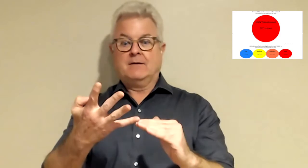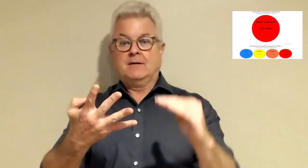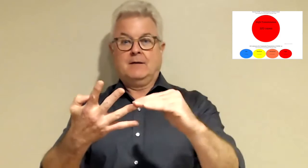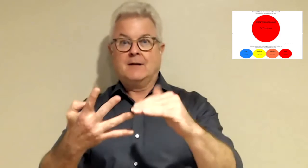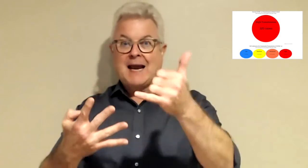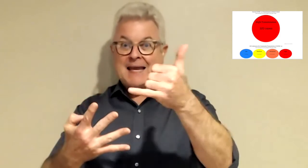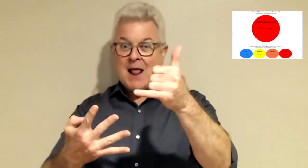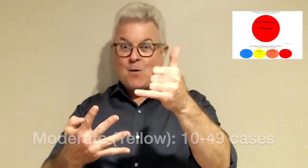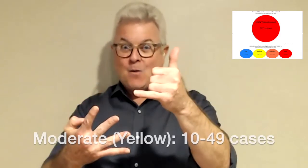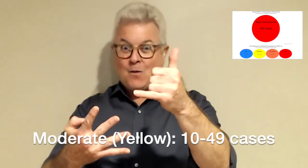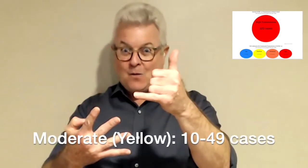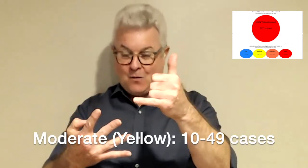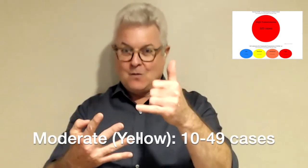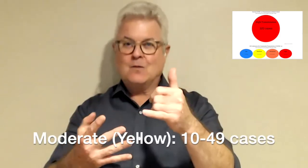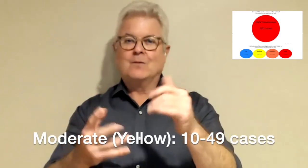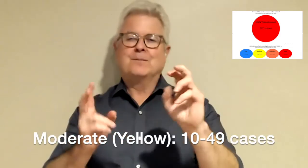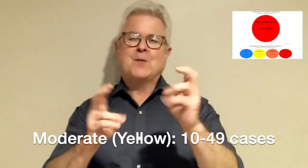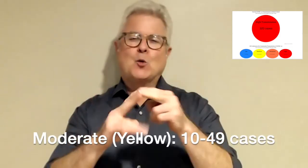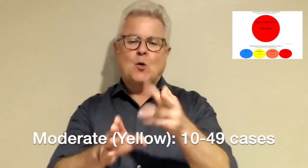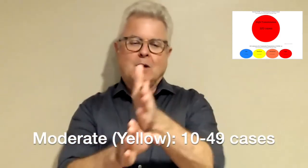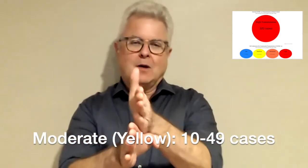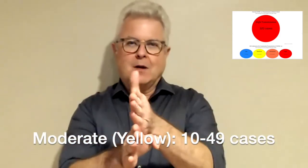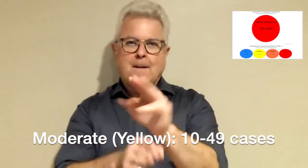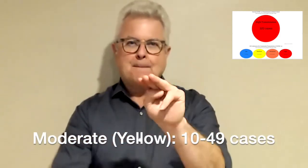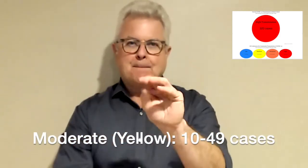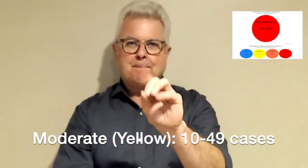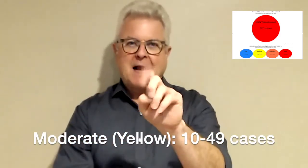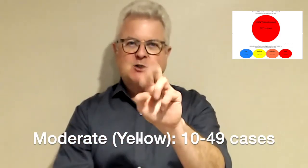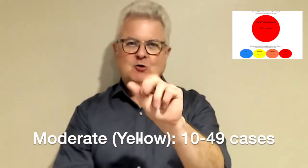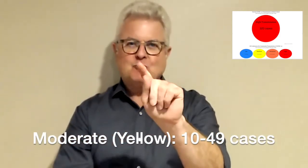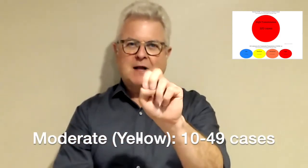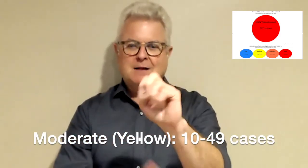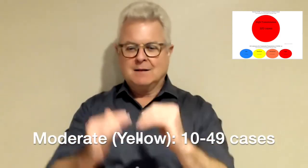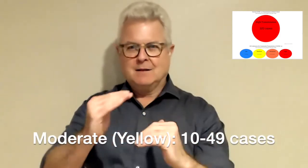people. The second category is the yellow category, which is considered moderate.